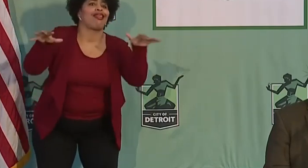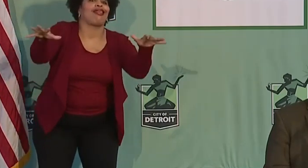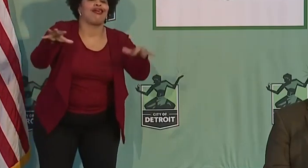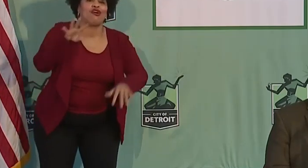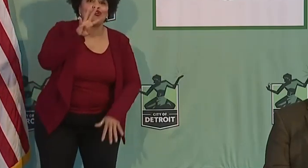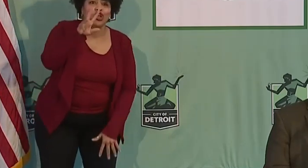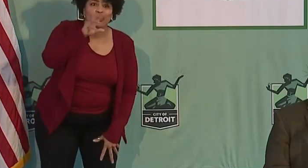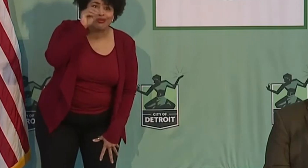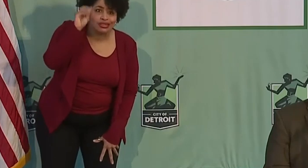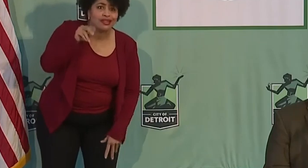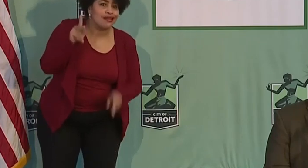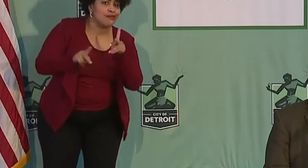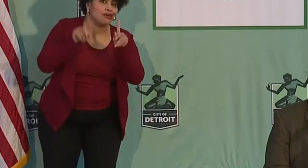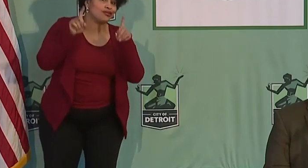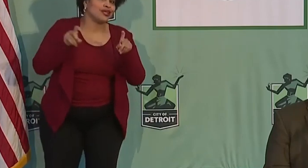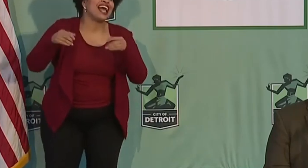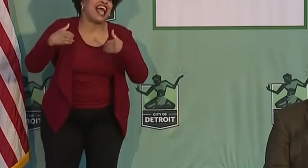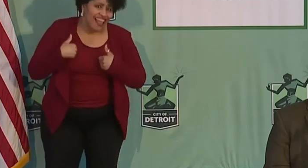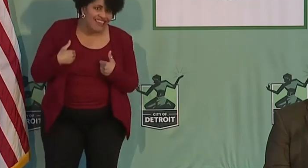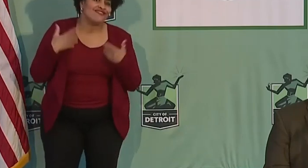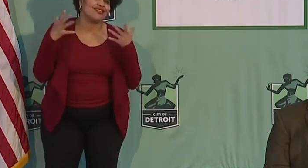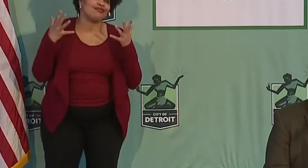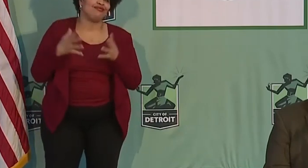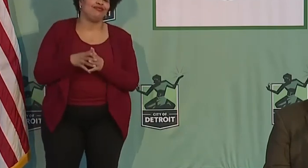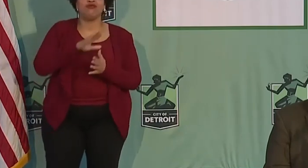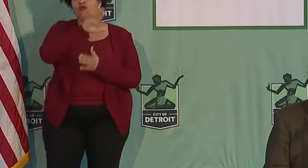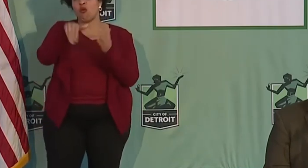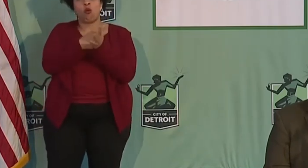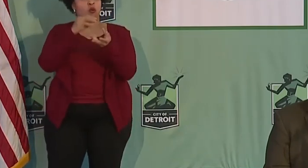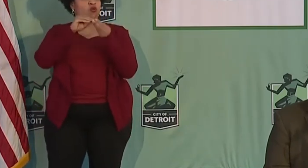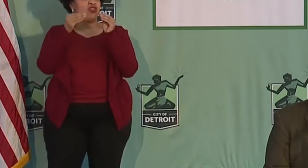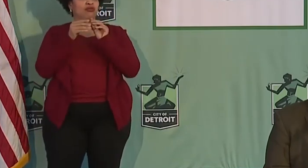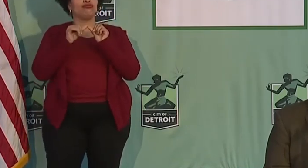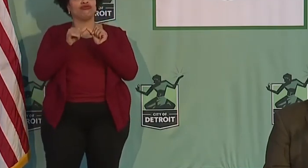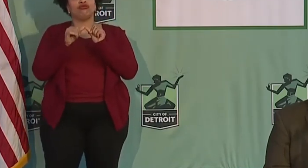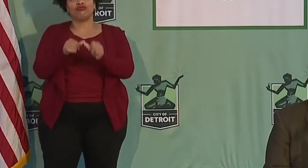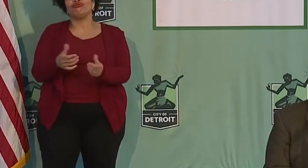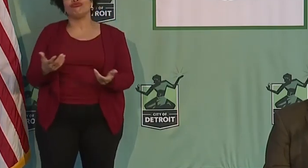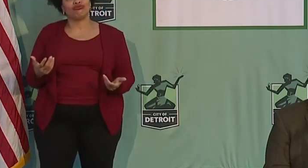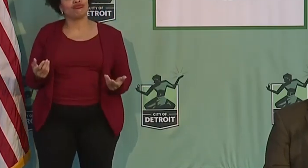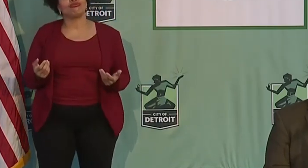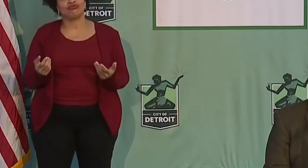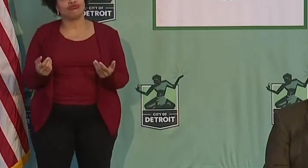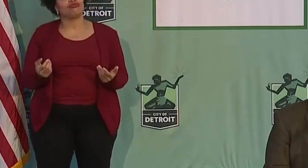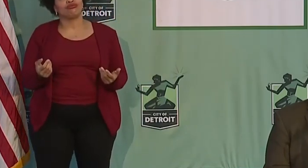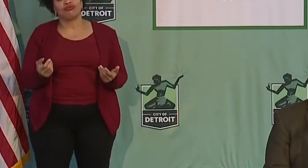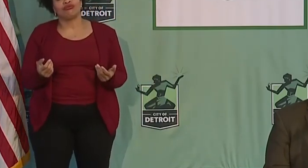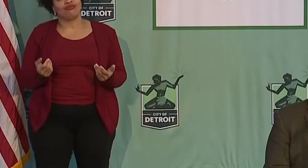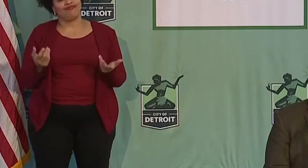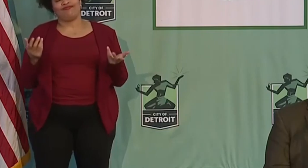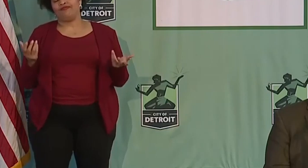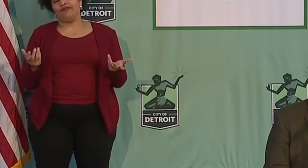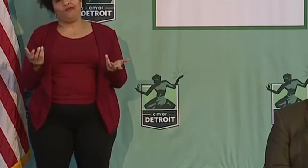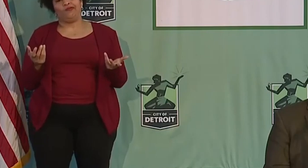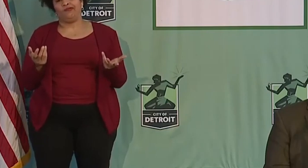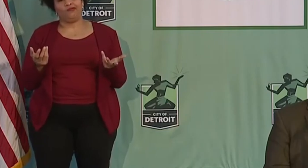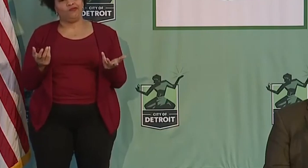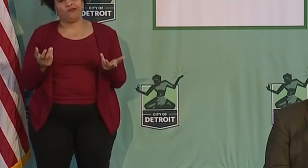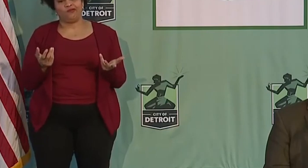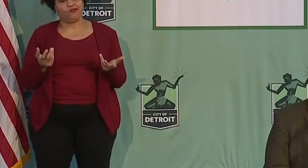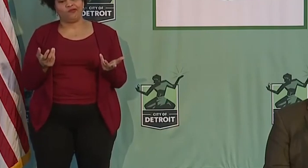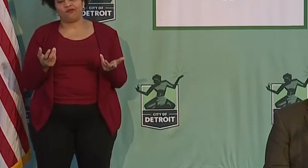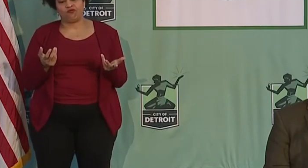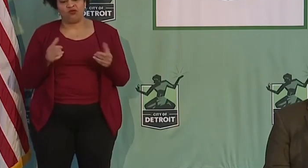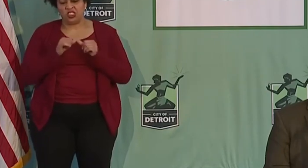43% of the folks being tested have it. But all of these numbers continue to go in a